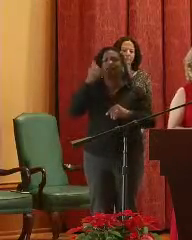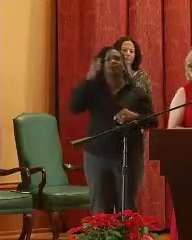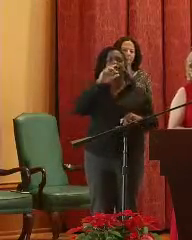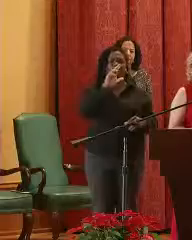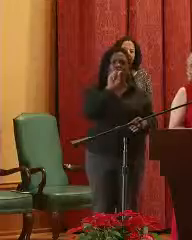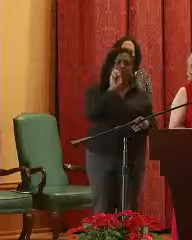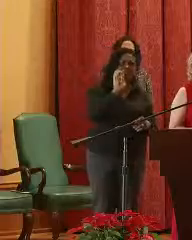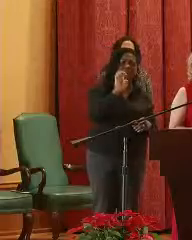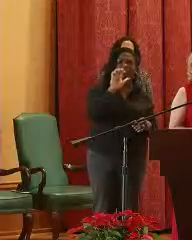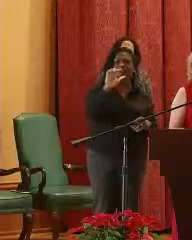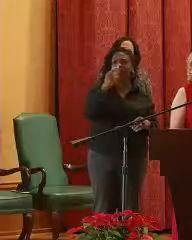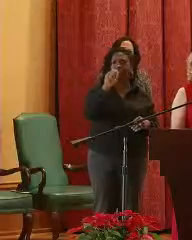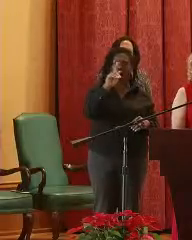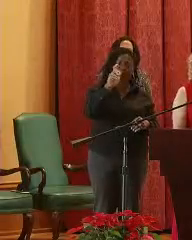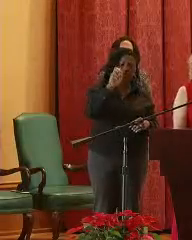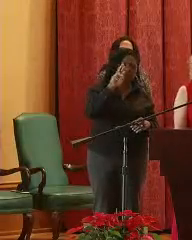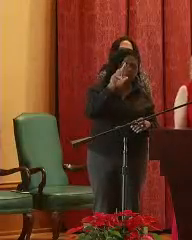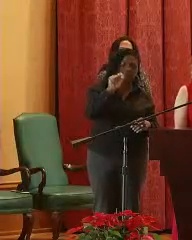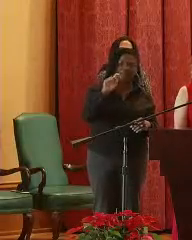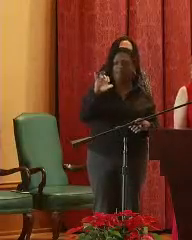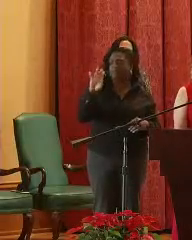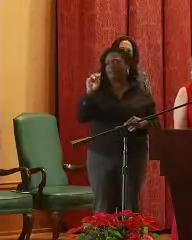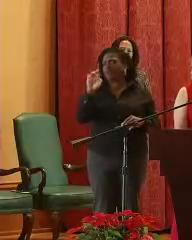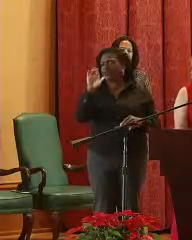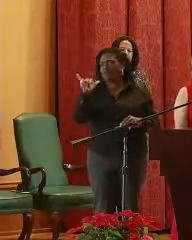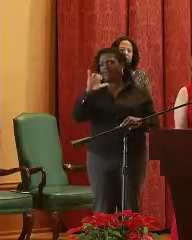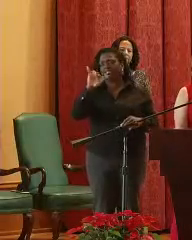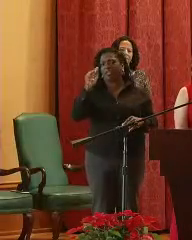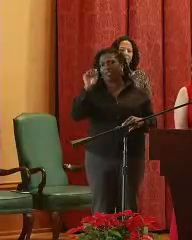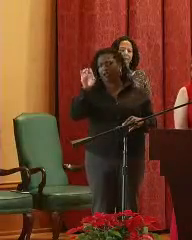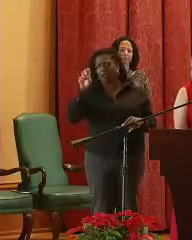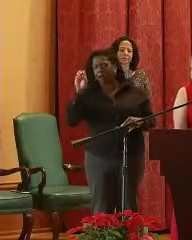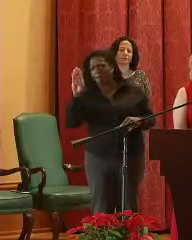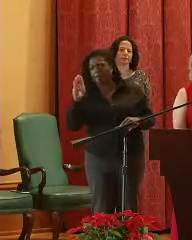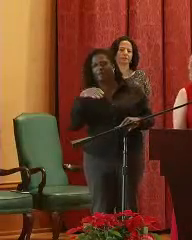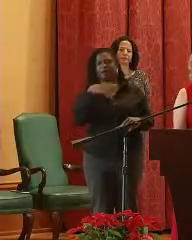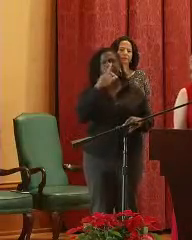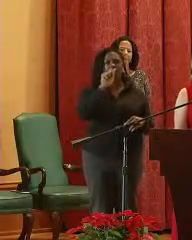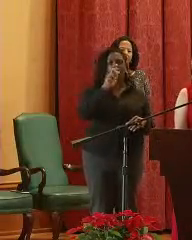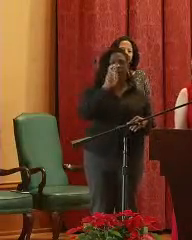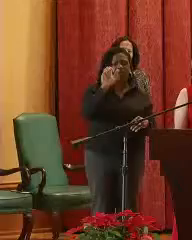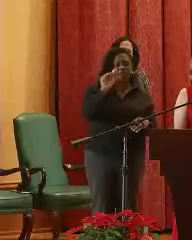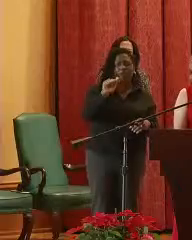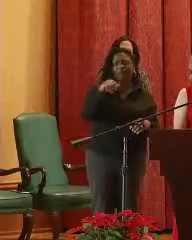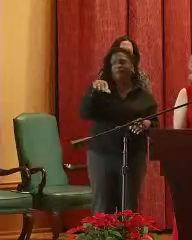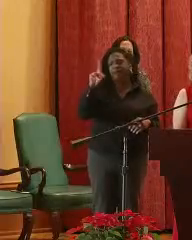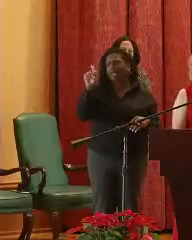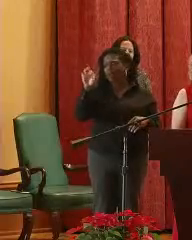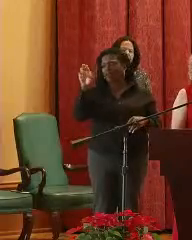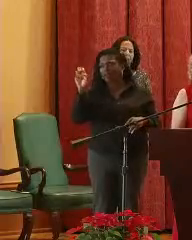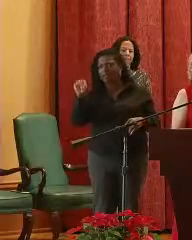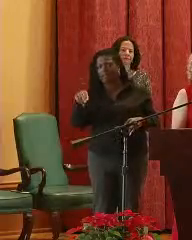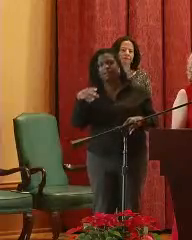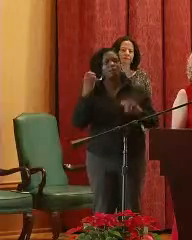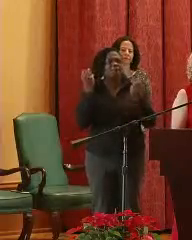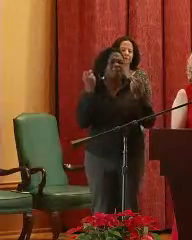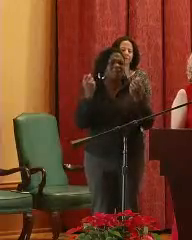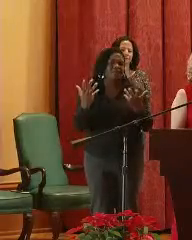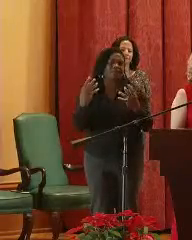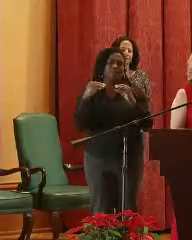Jacob, Lauren Nada, Phoebe Bodie, Karen Scallon, and so many